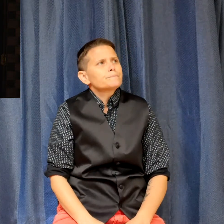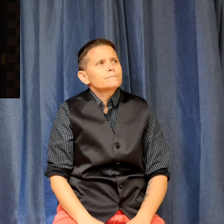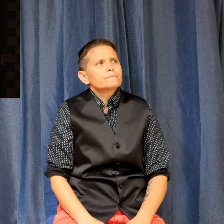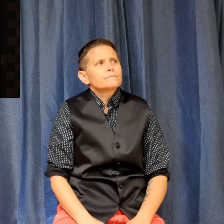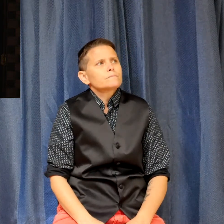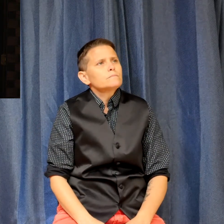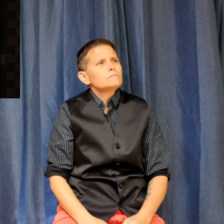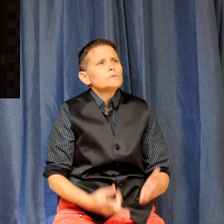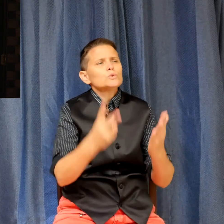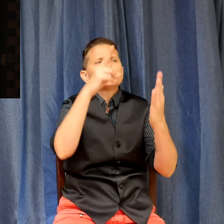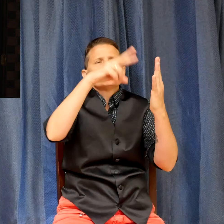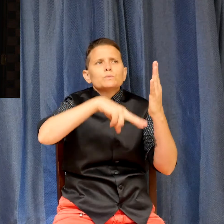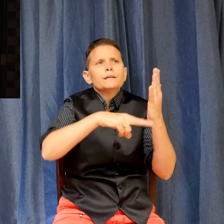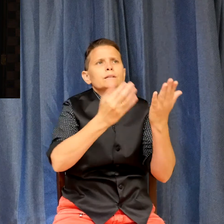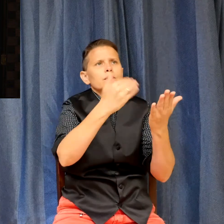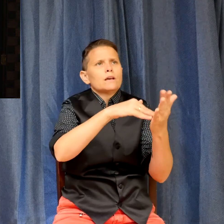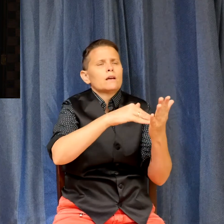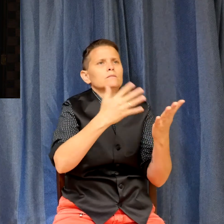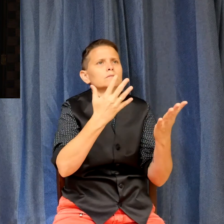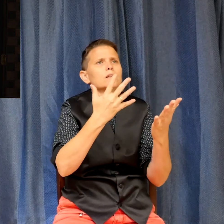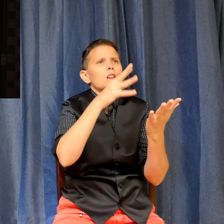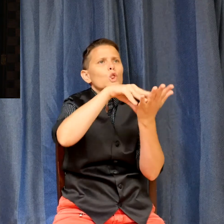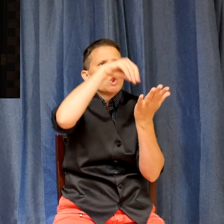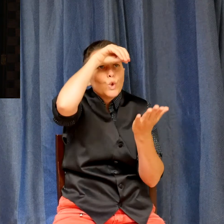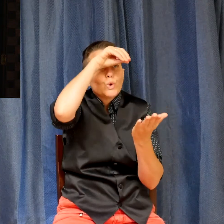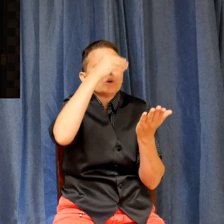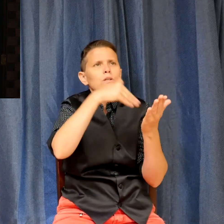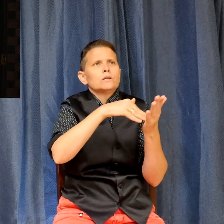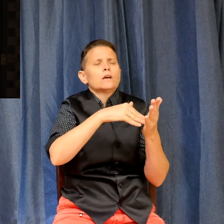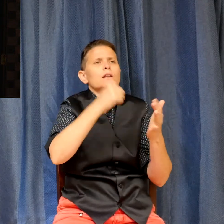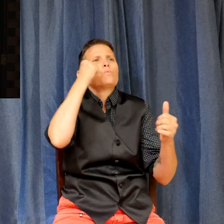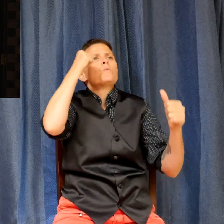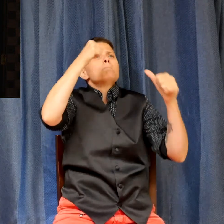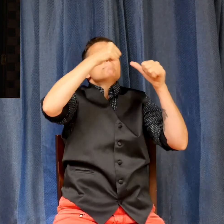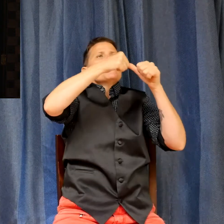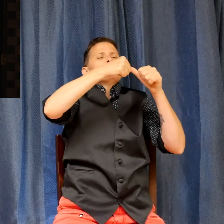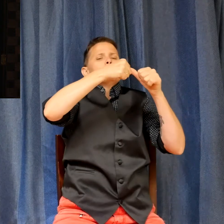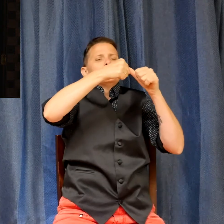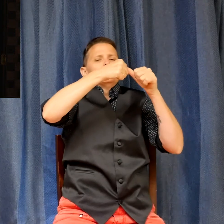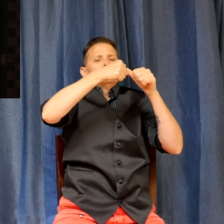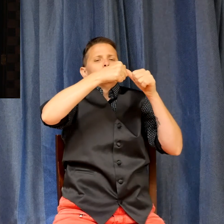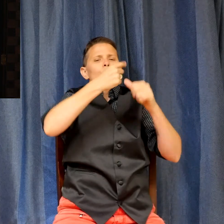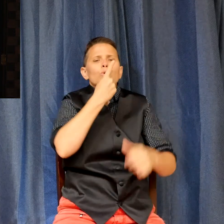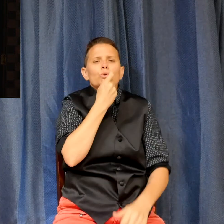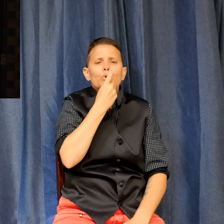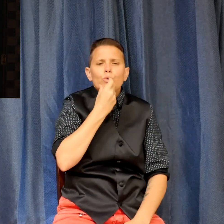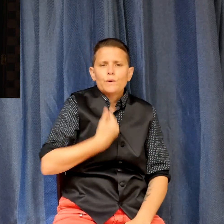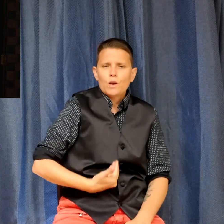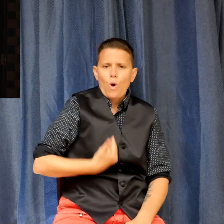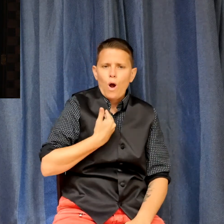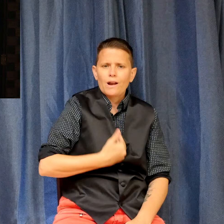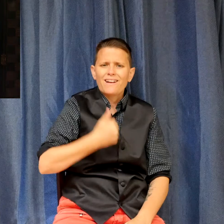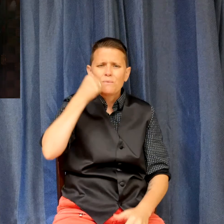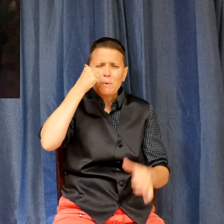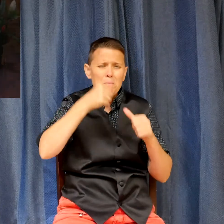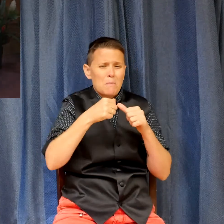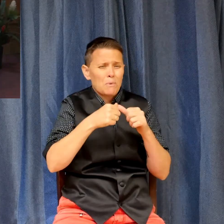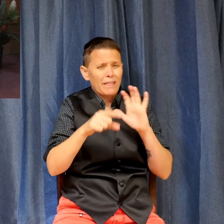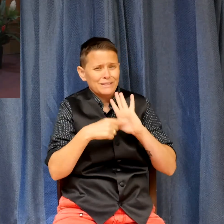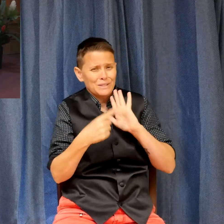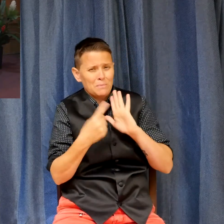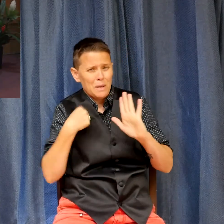and open up to the possibility that our opinions have gotten in our way, to